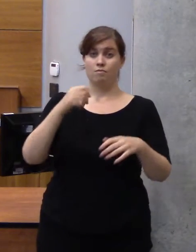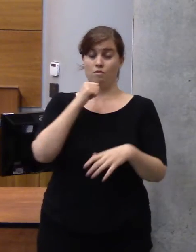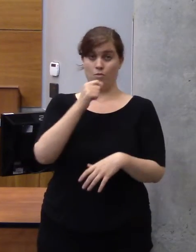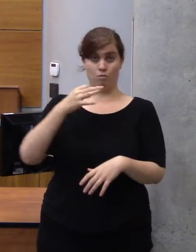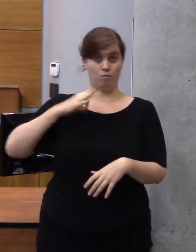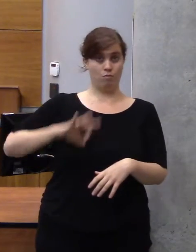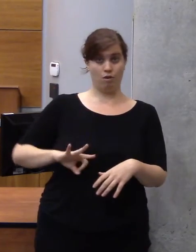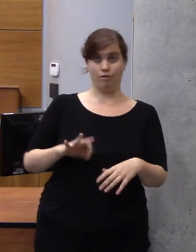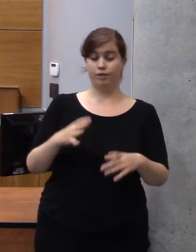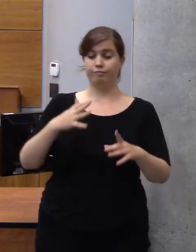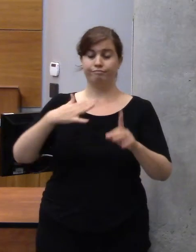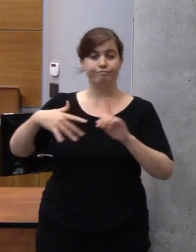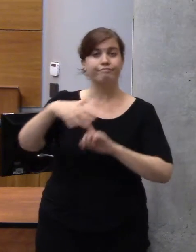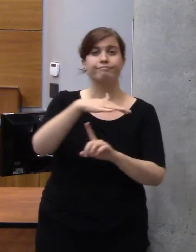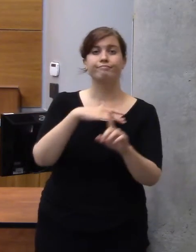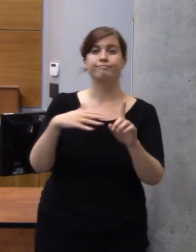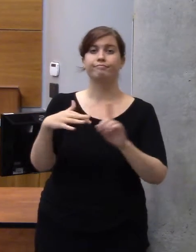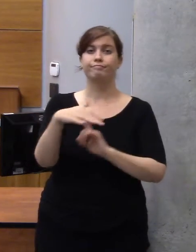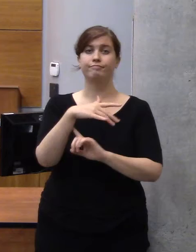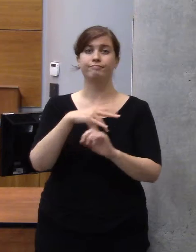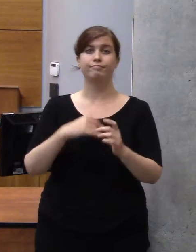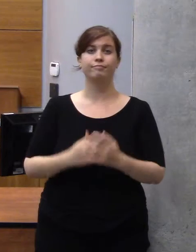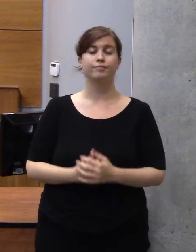better understand the work of your colleagues and board of directors so that you